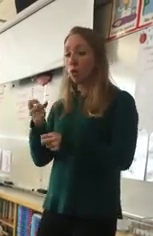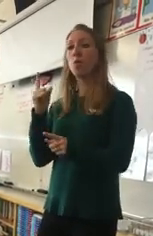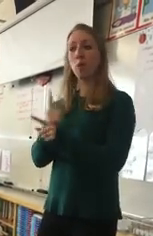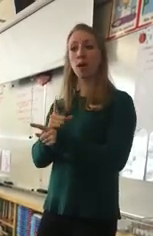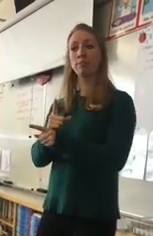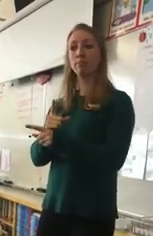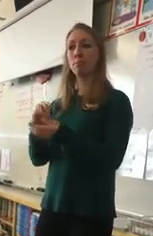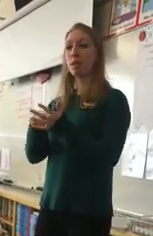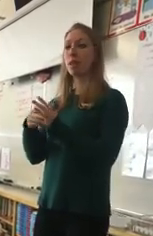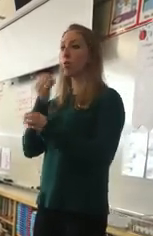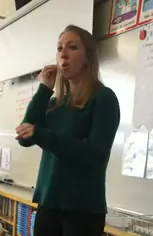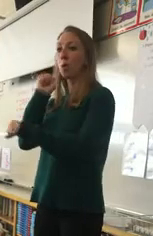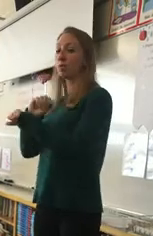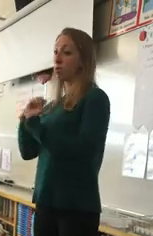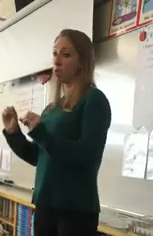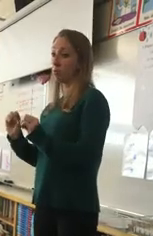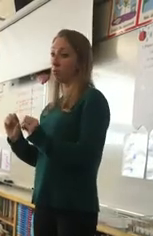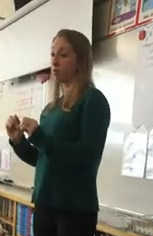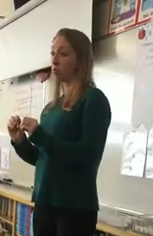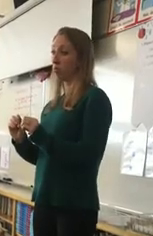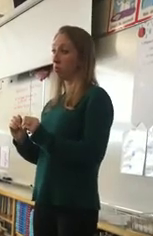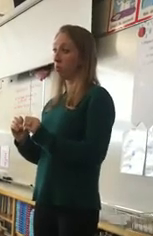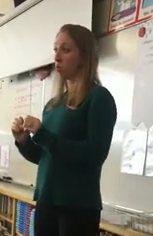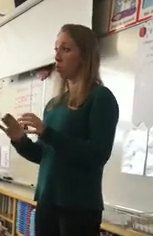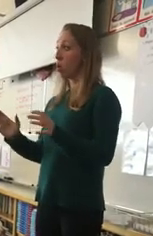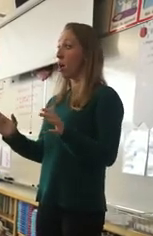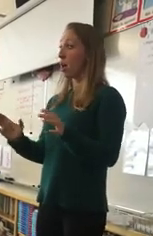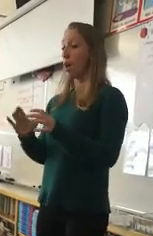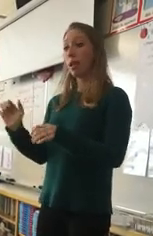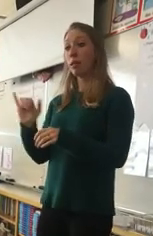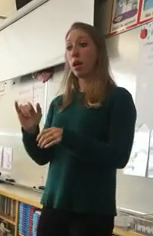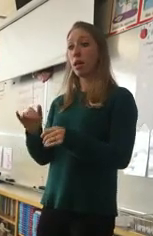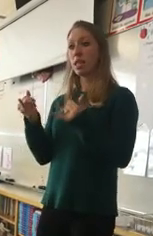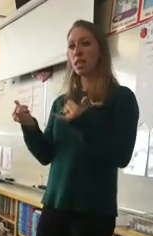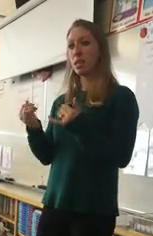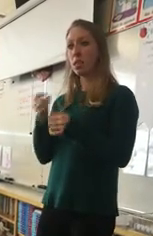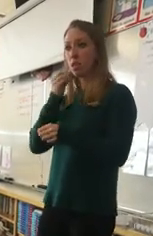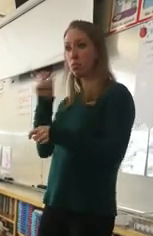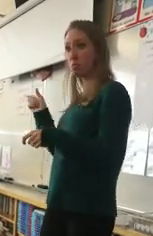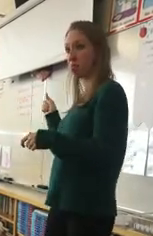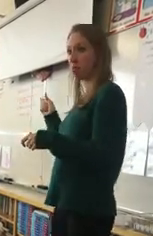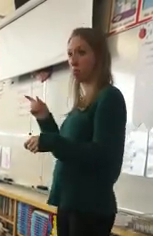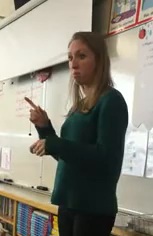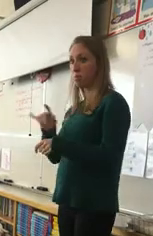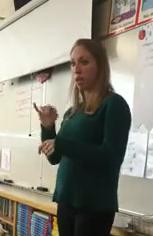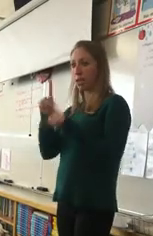like a quiz. In other words, I'm not going to help you unless it's a question on how you type